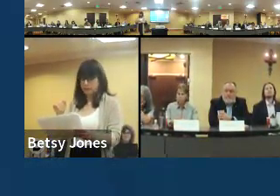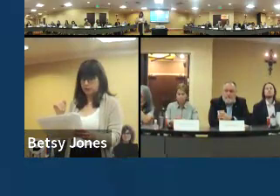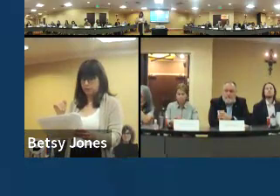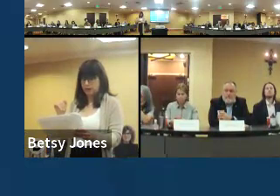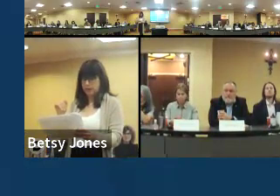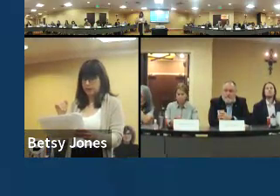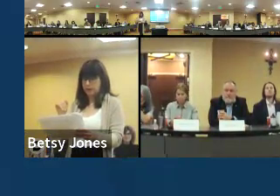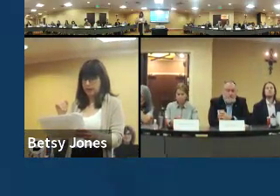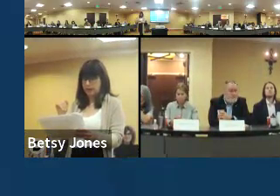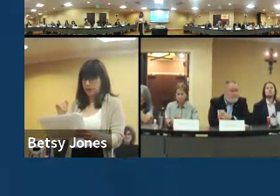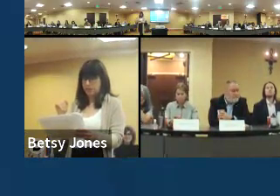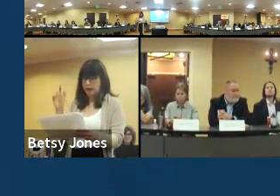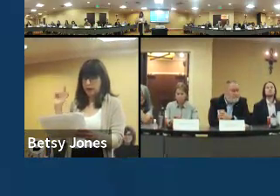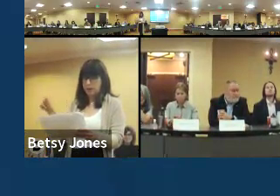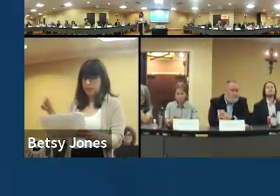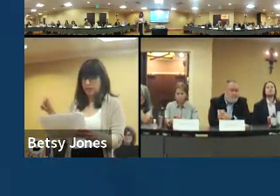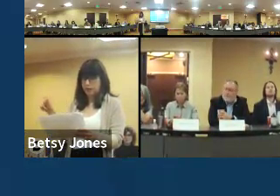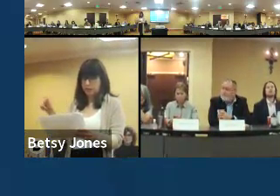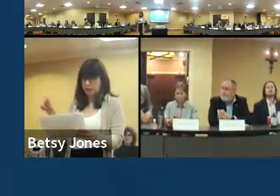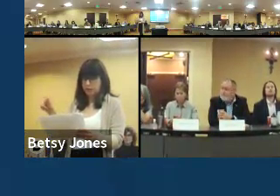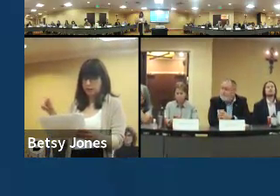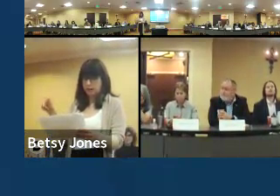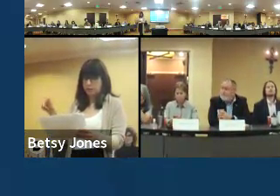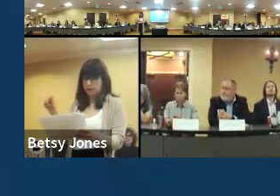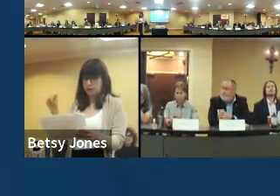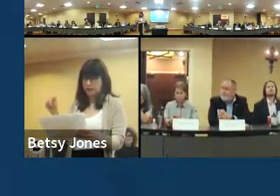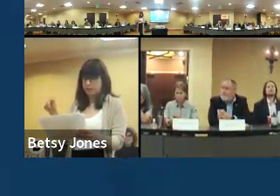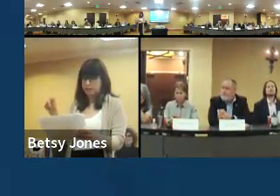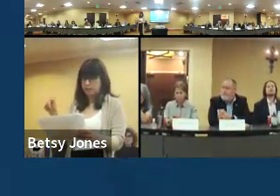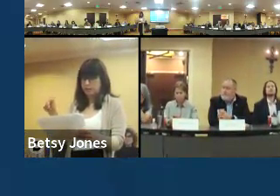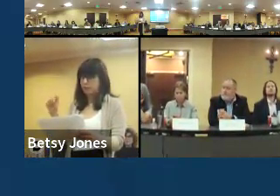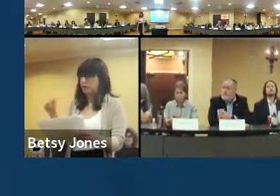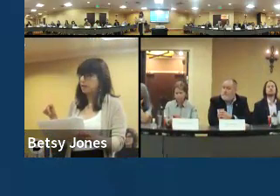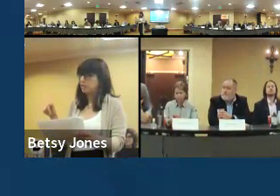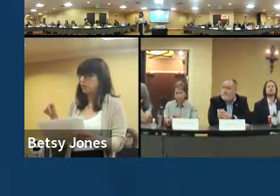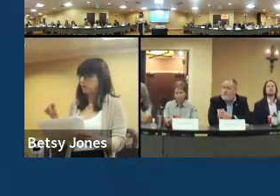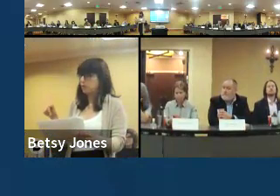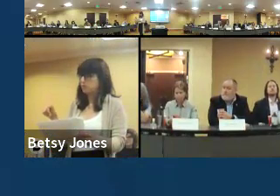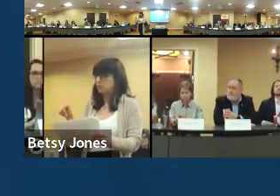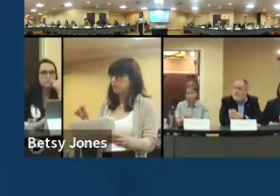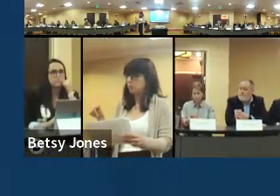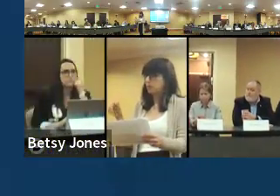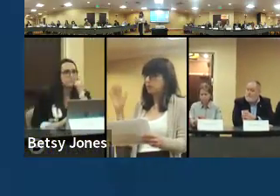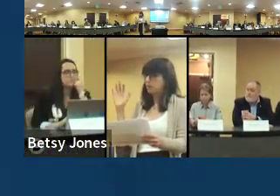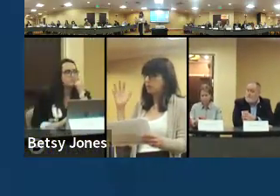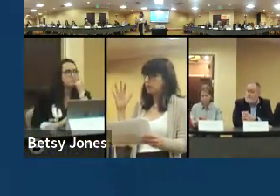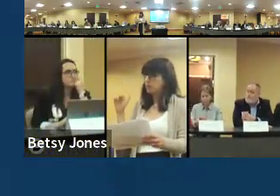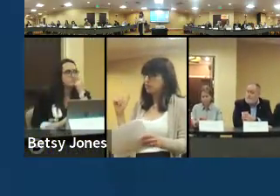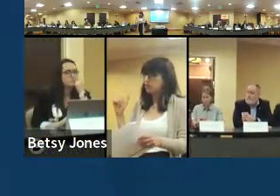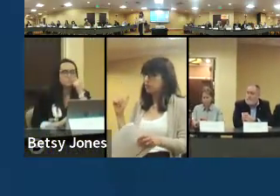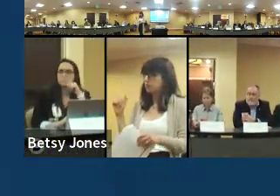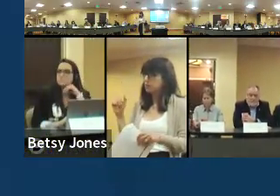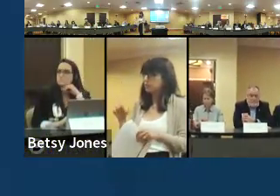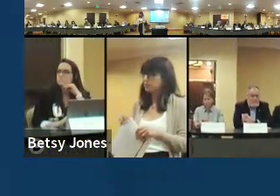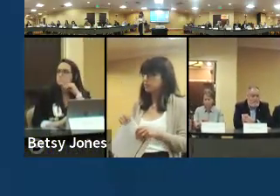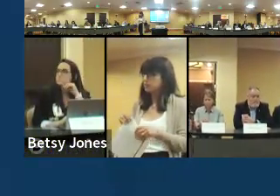panel discussion right at 11 a.m. And then finally, there's going to be an update on the next steps for engaging folks with lived experience. So,